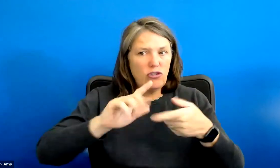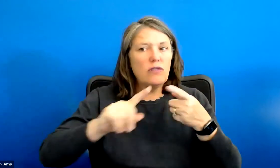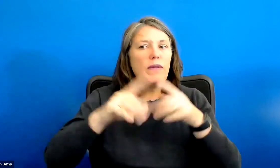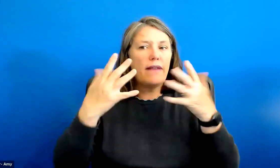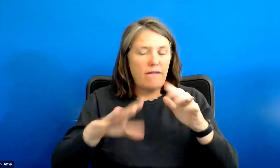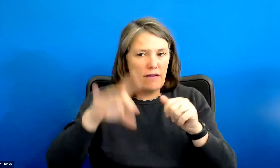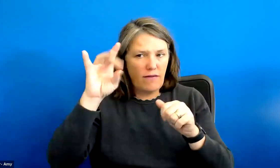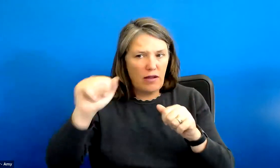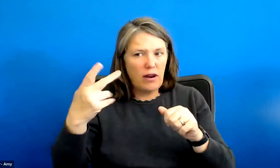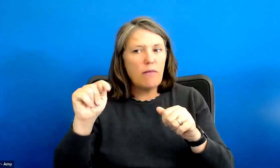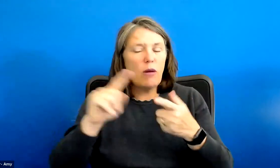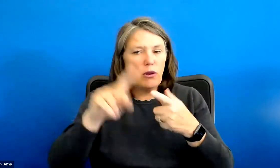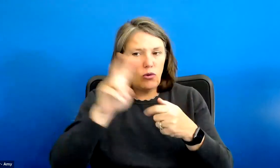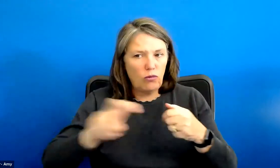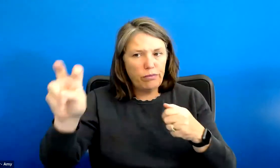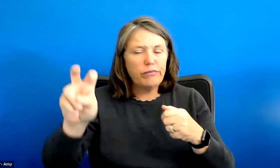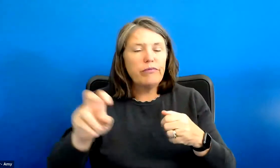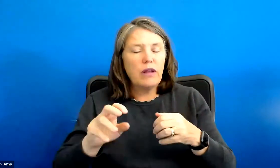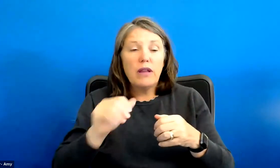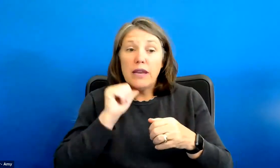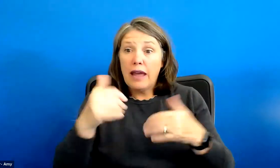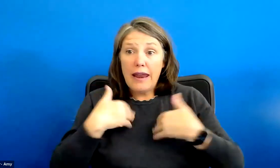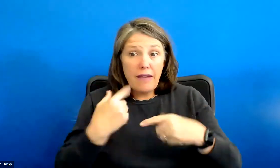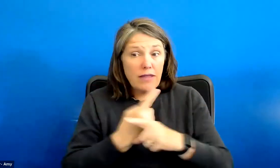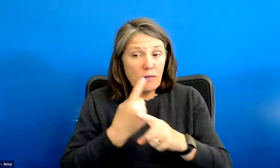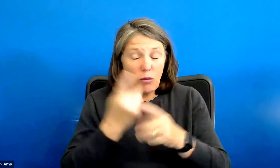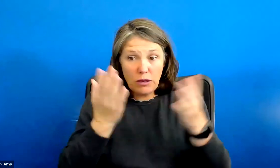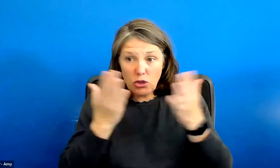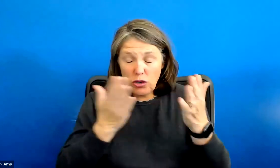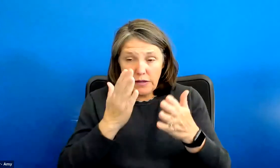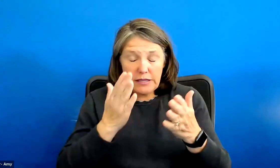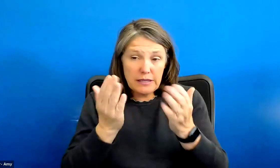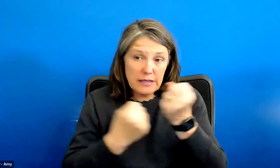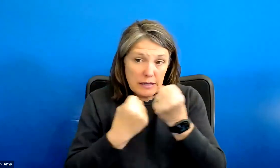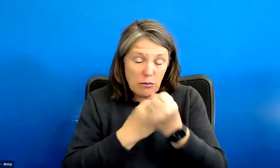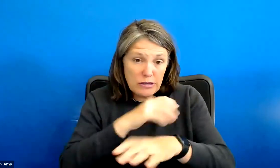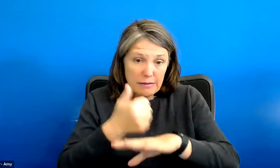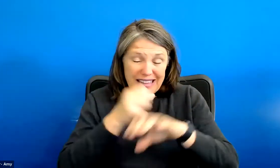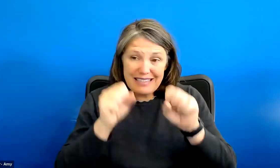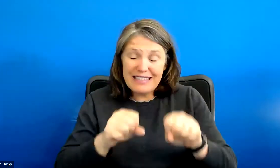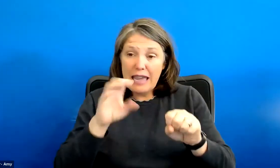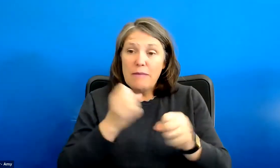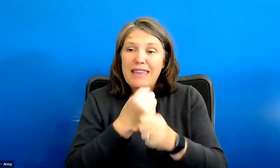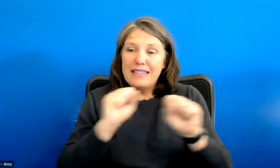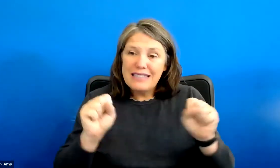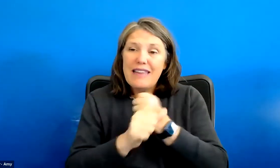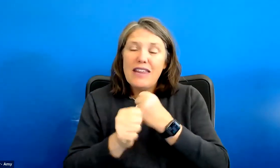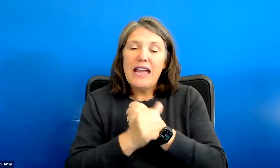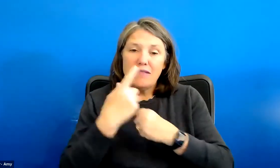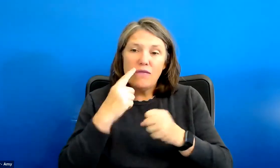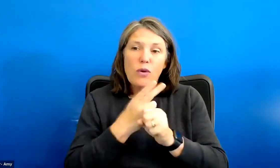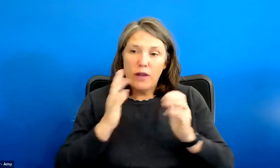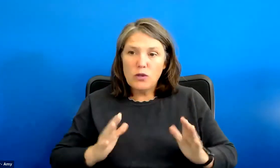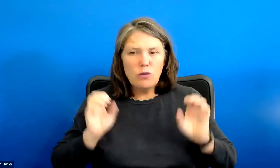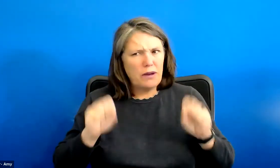an apartment to move to. Not having the appropriate services and supports in place can be a safety hazard for the